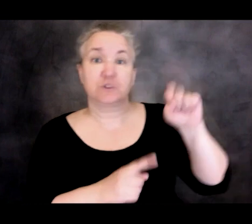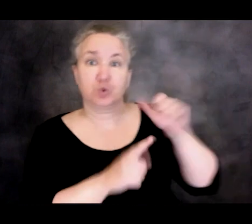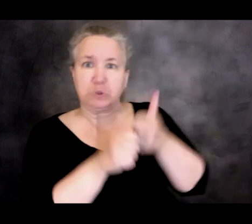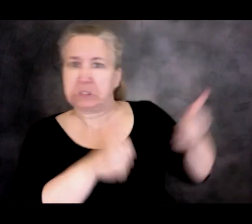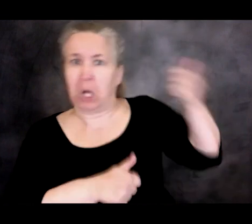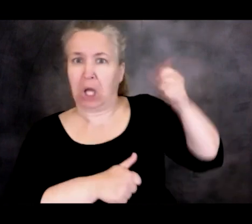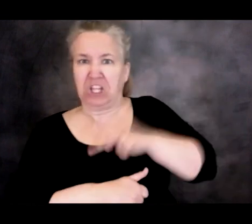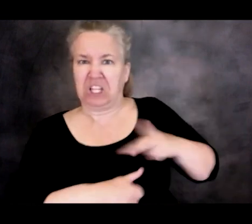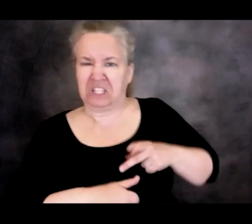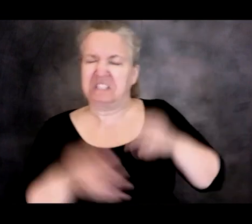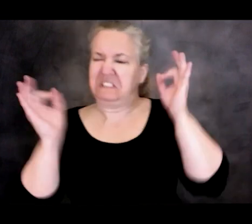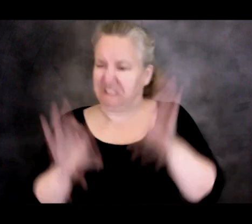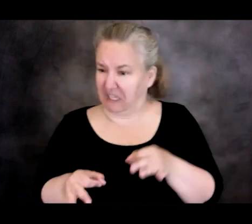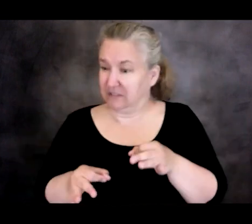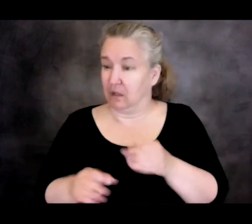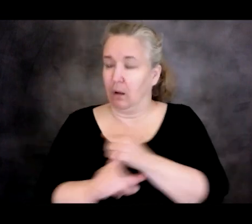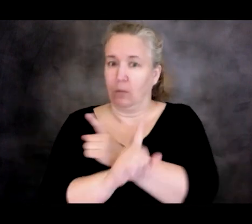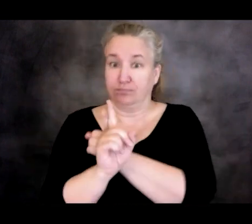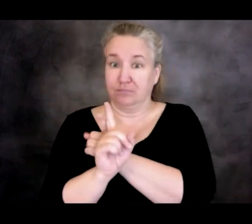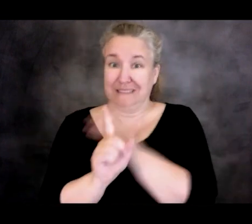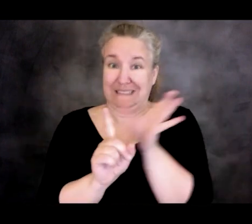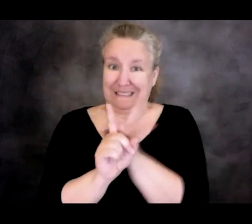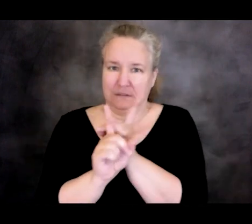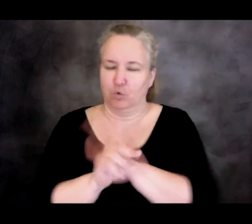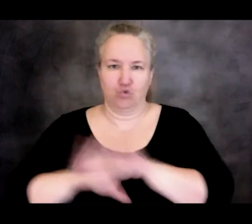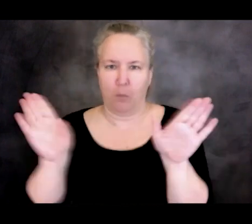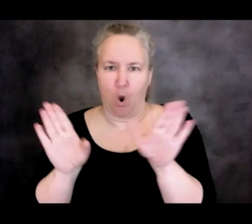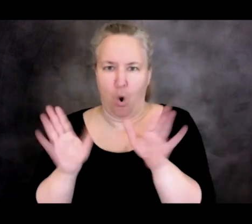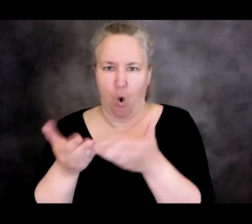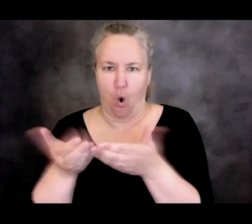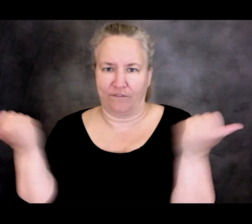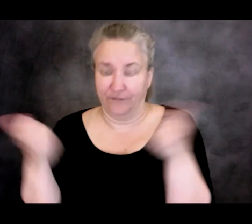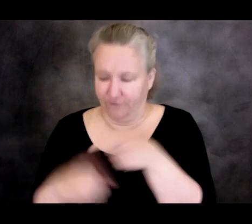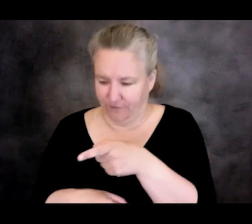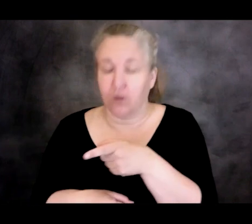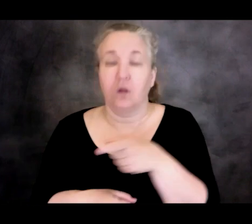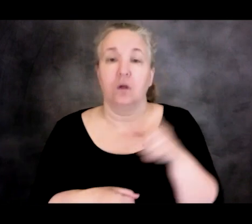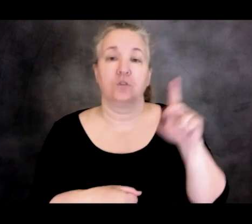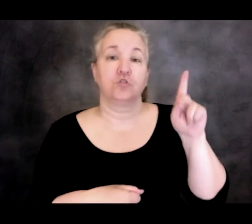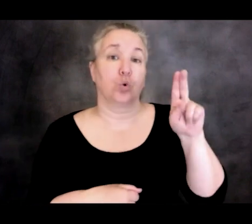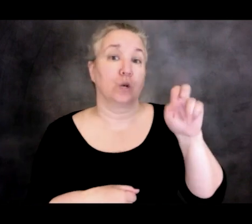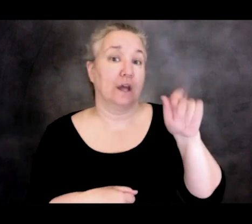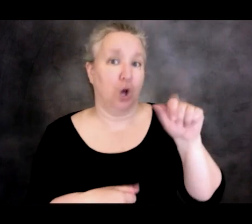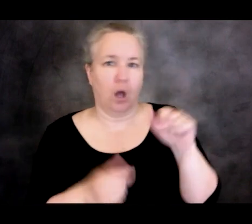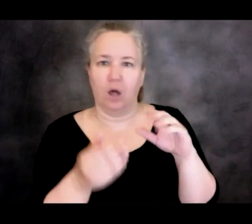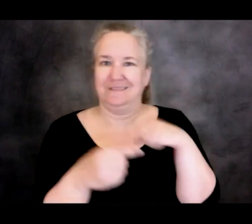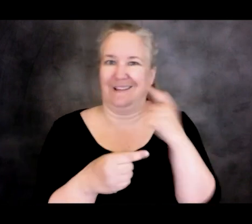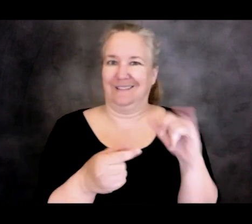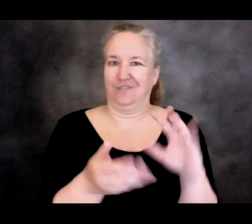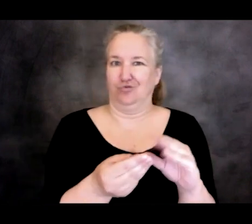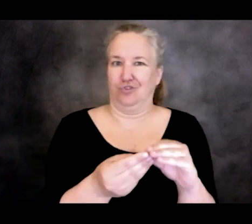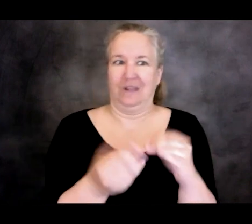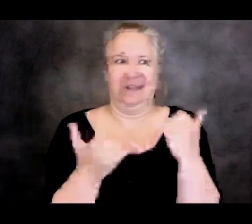split them in two. And so Kundera tells this story of how now